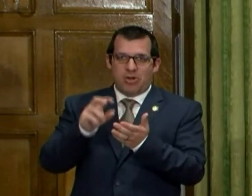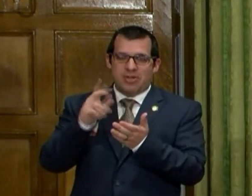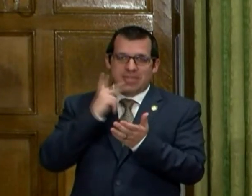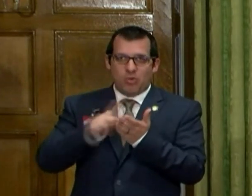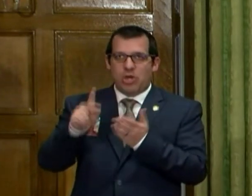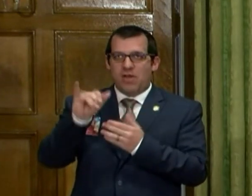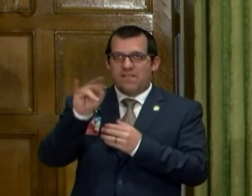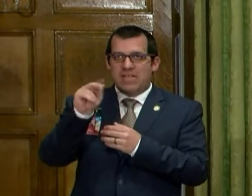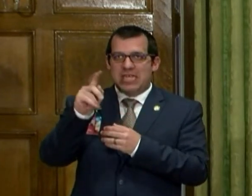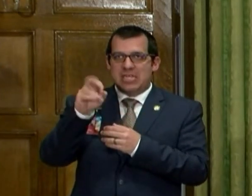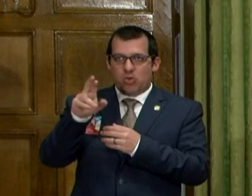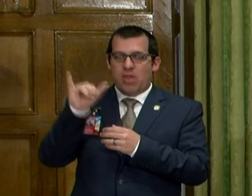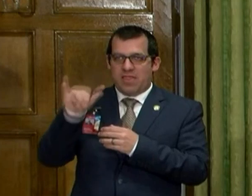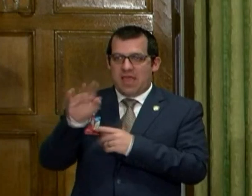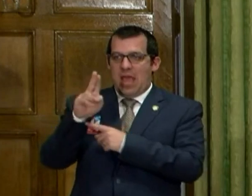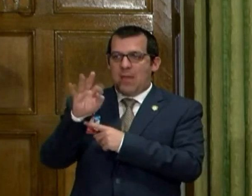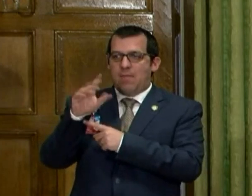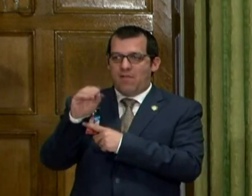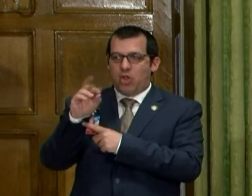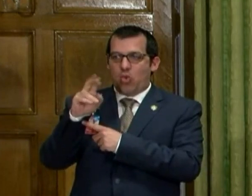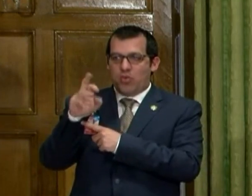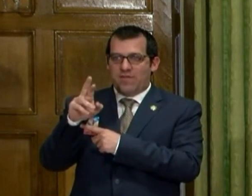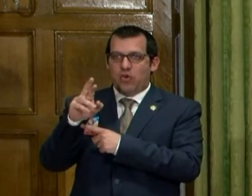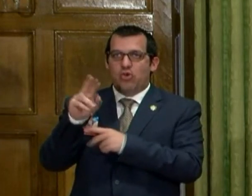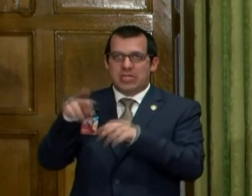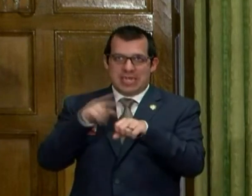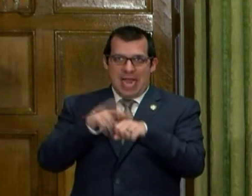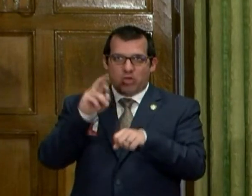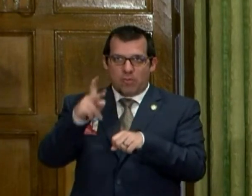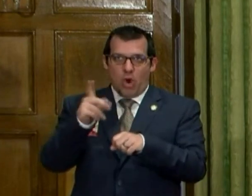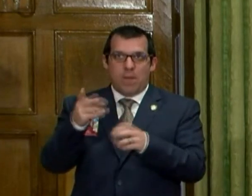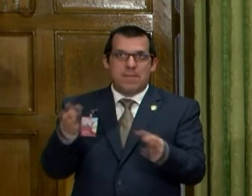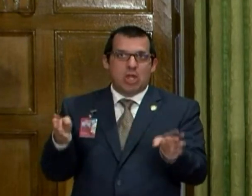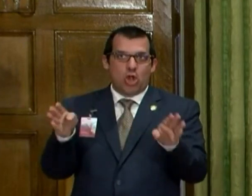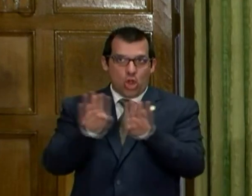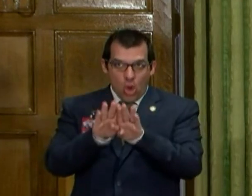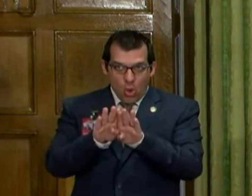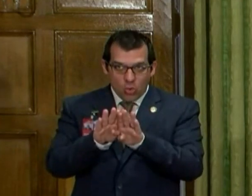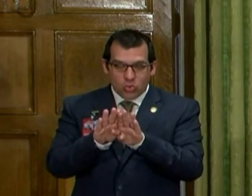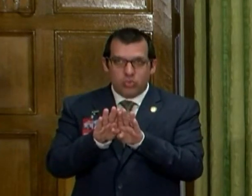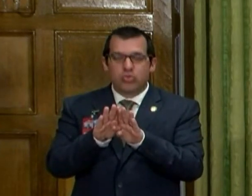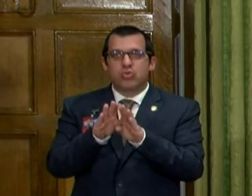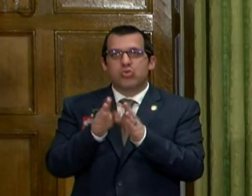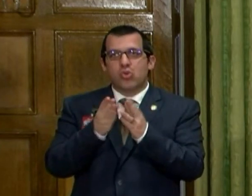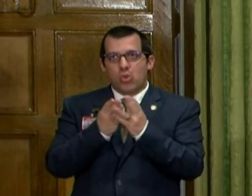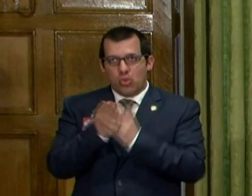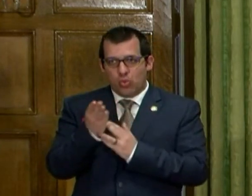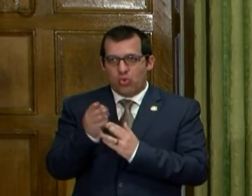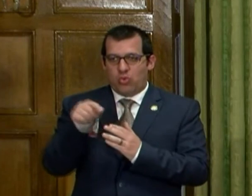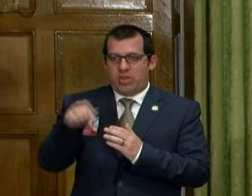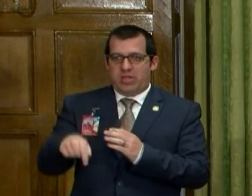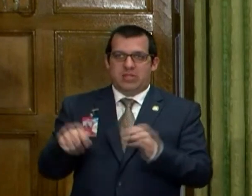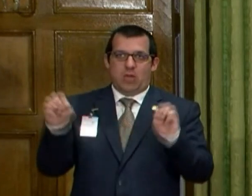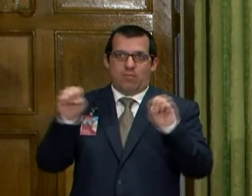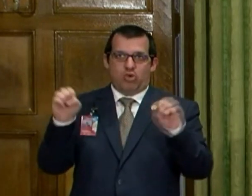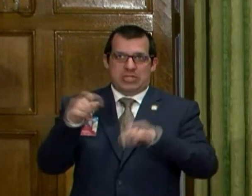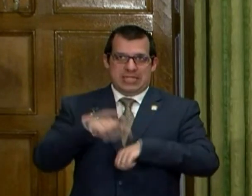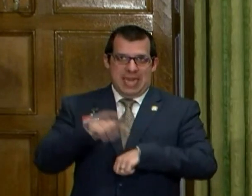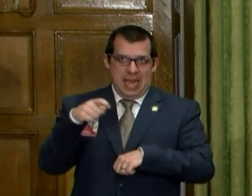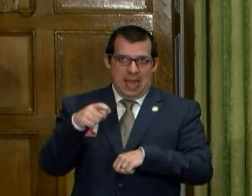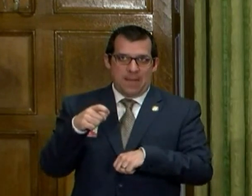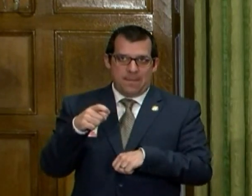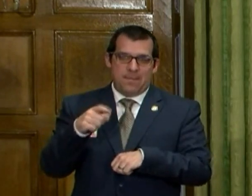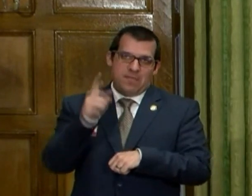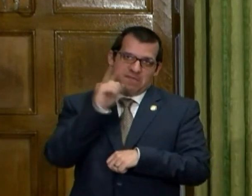the Buffalo River Scenic National Park be closed through this emergency, at